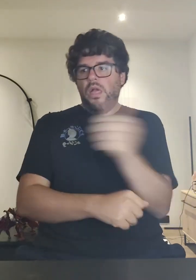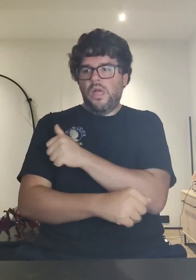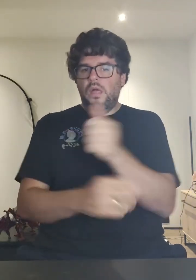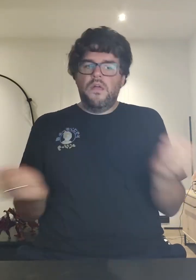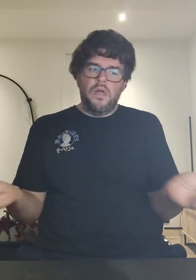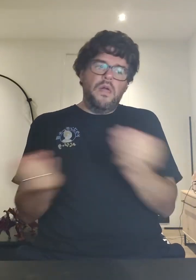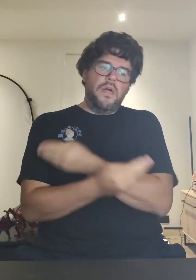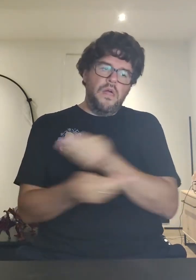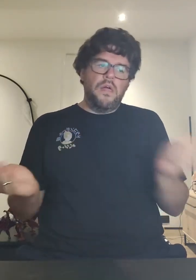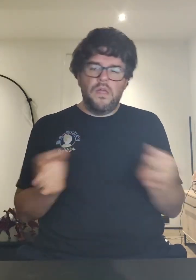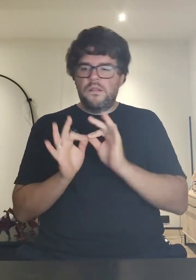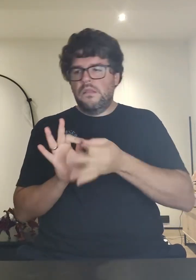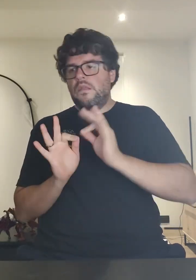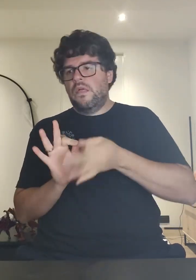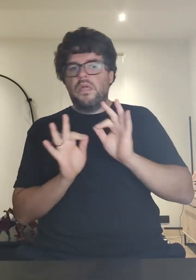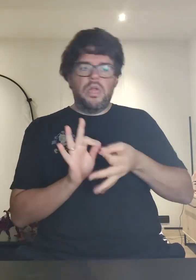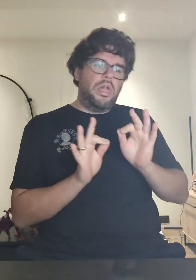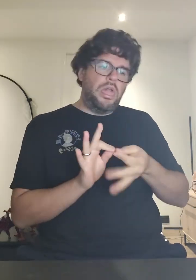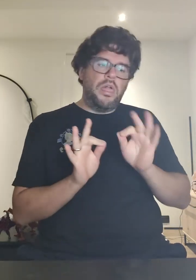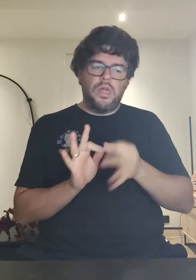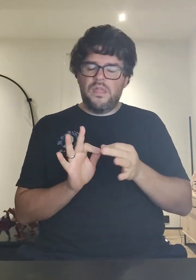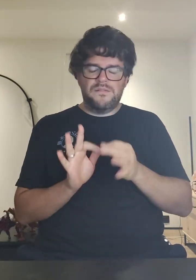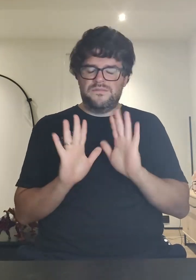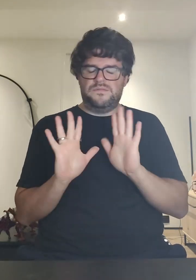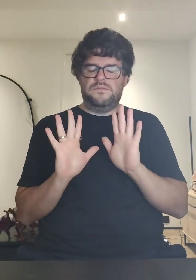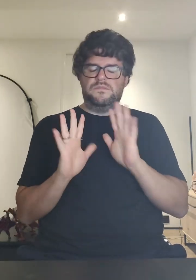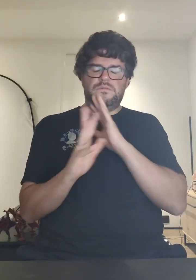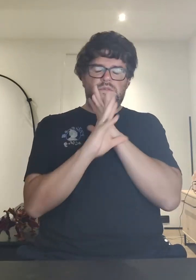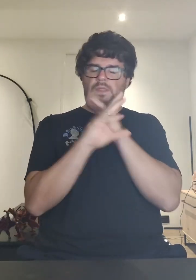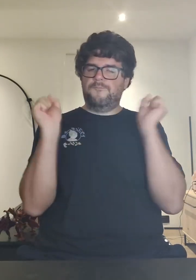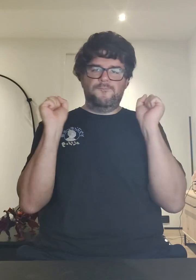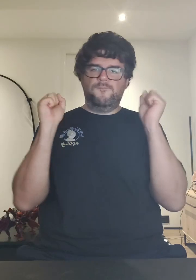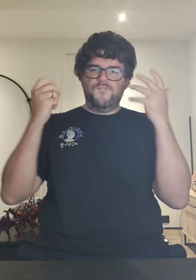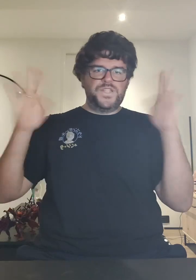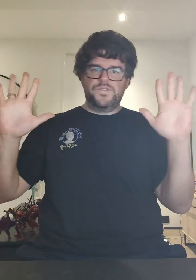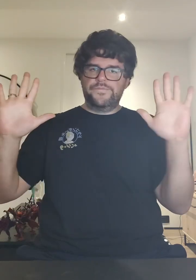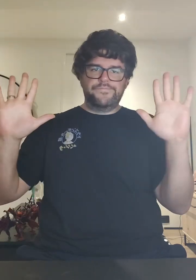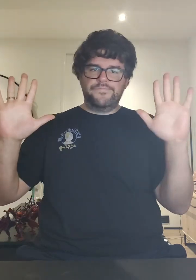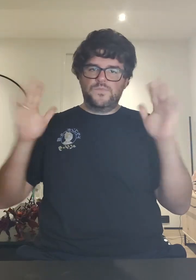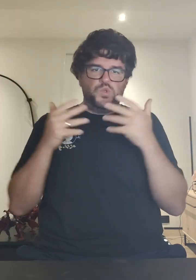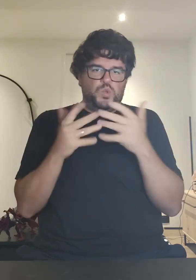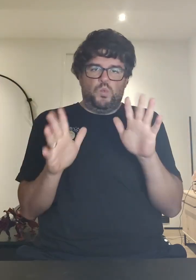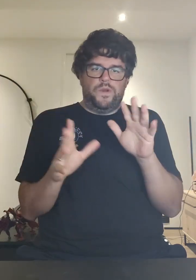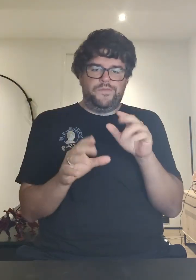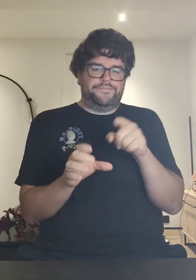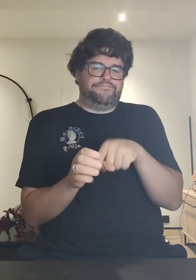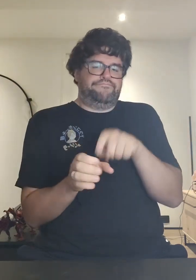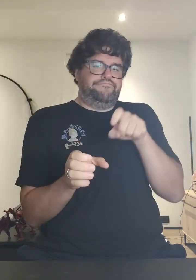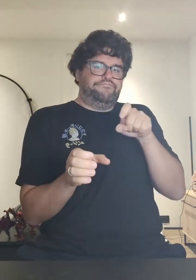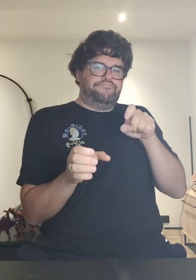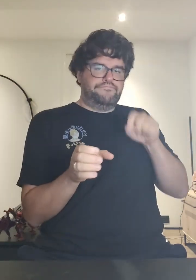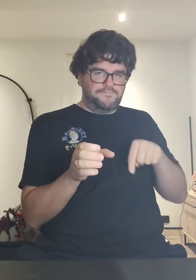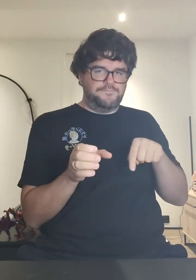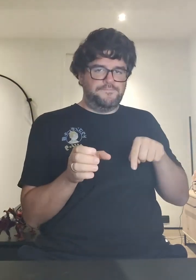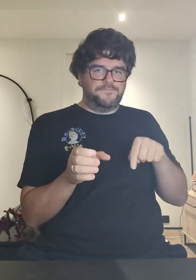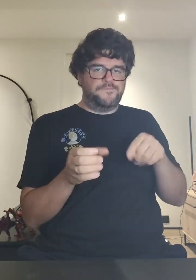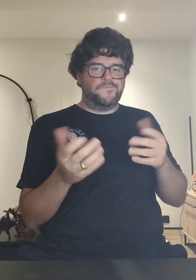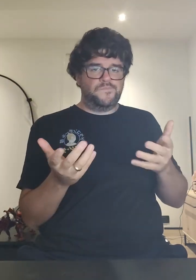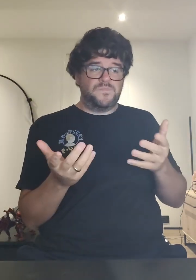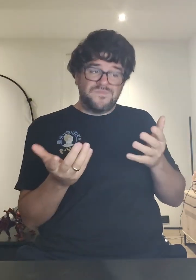because they've had to shoulder the responsibility of interpreting and the cultural exchange between the hearing and deaf worlds, and then decide at some point to bow out